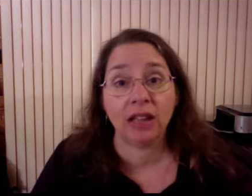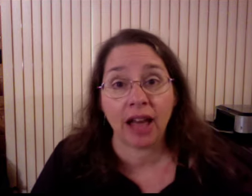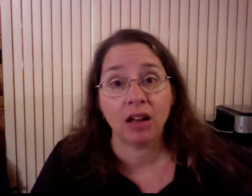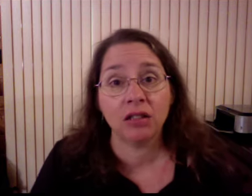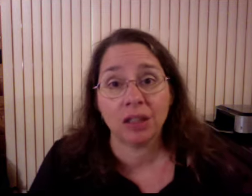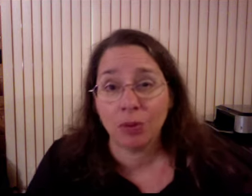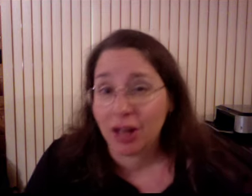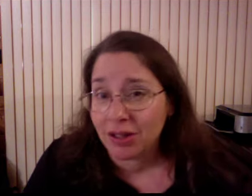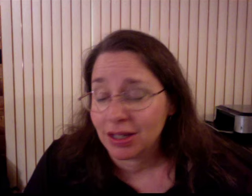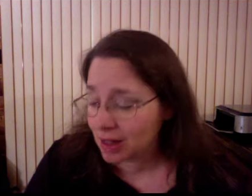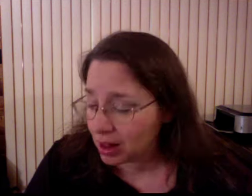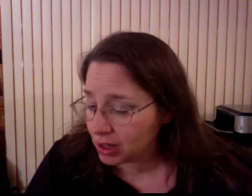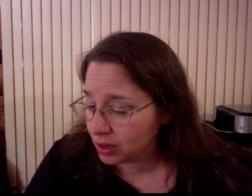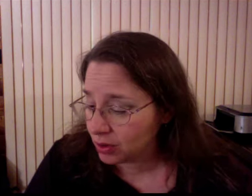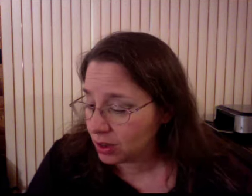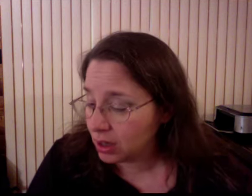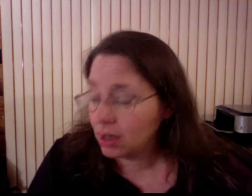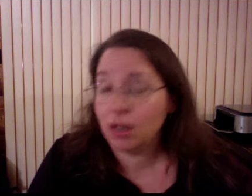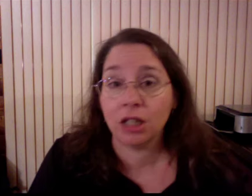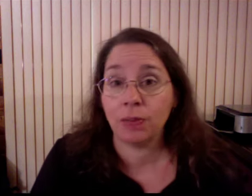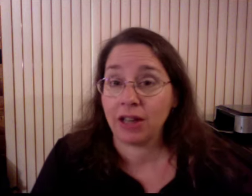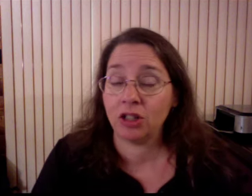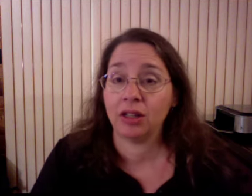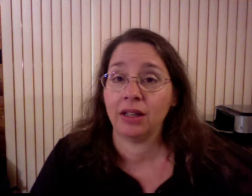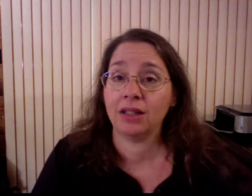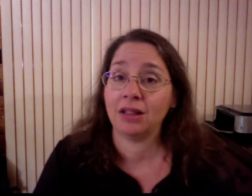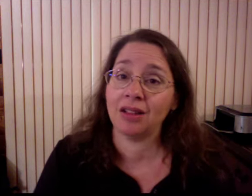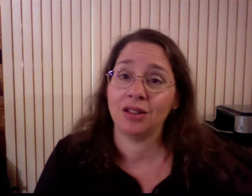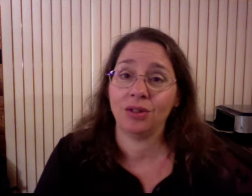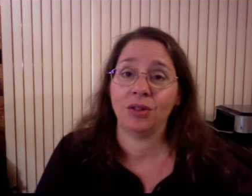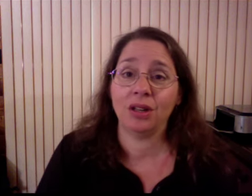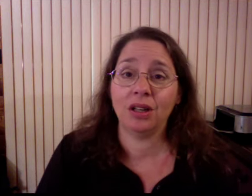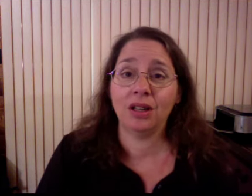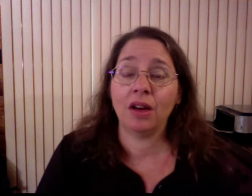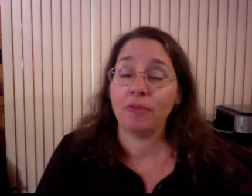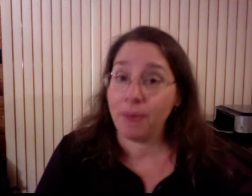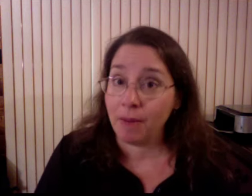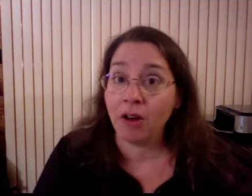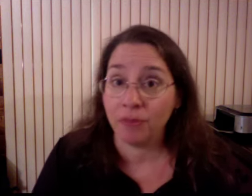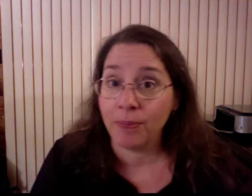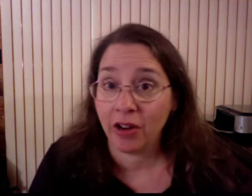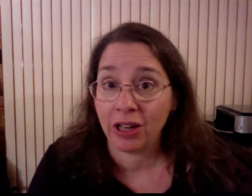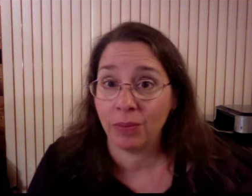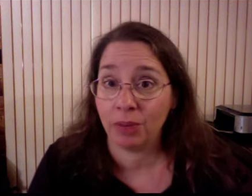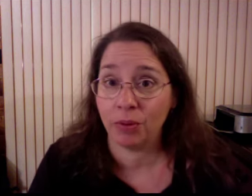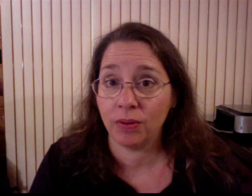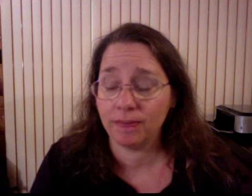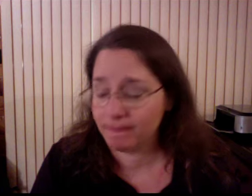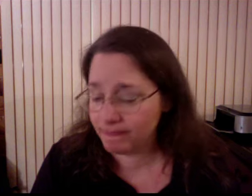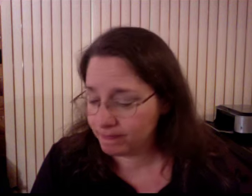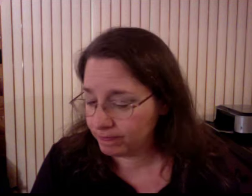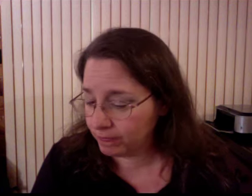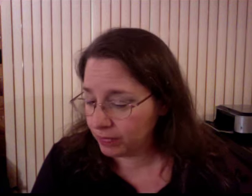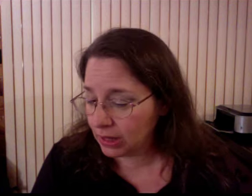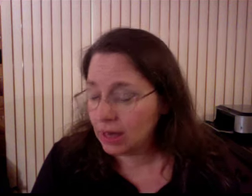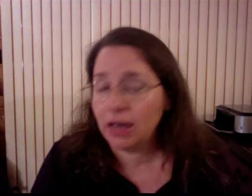on someone else's solitude, especially the solitude of married people.